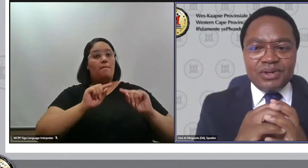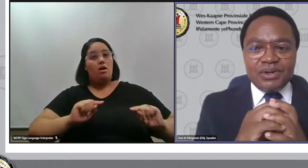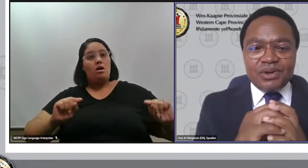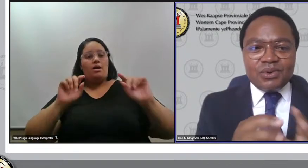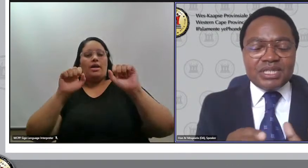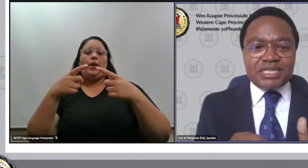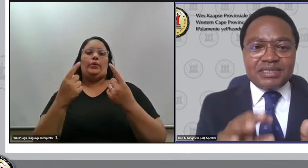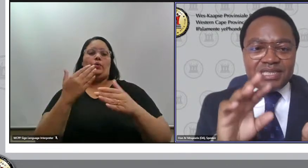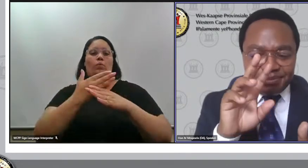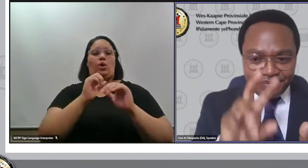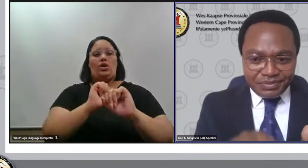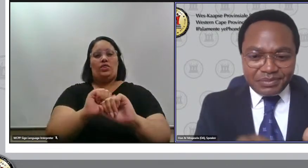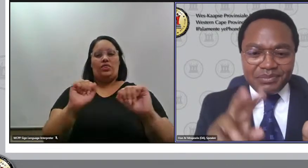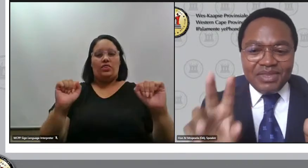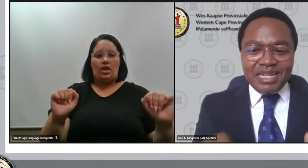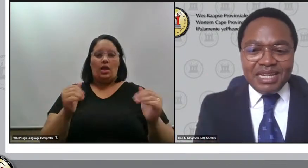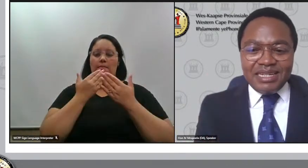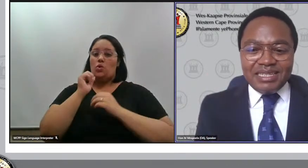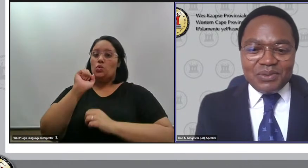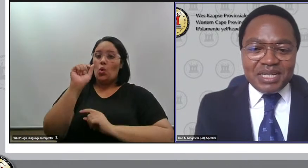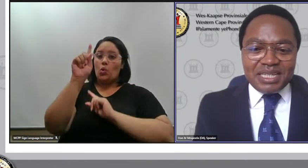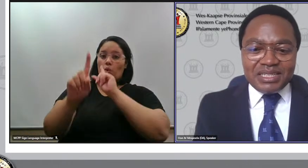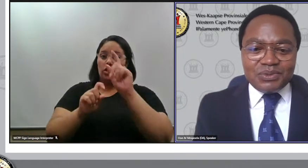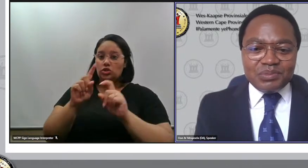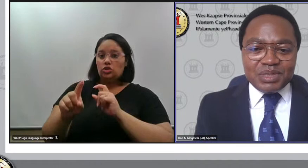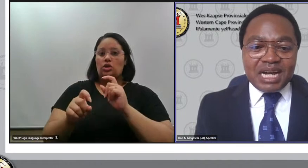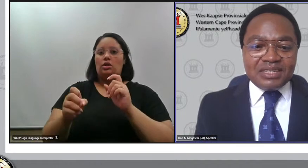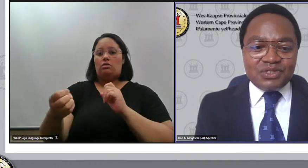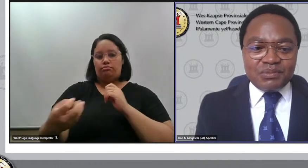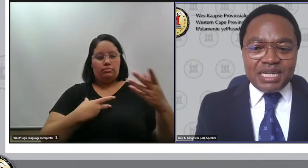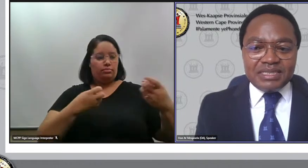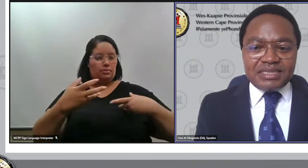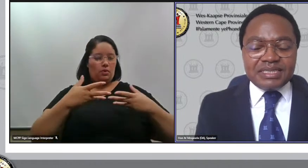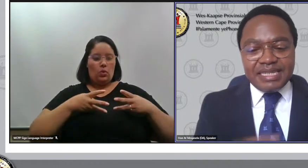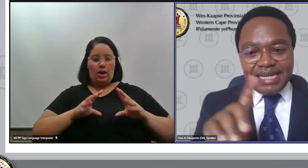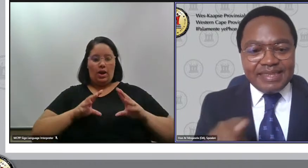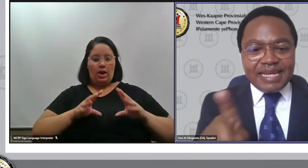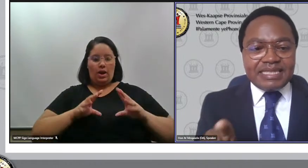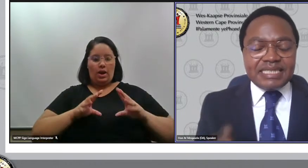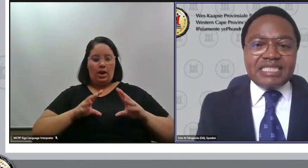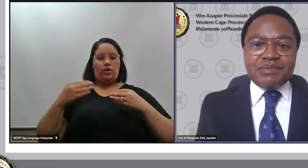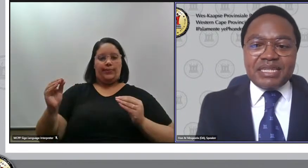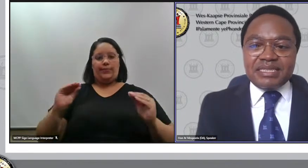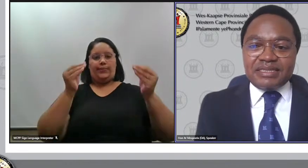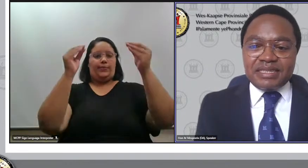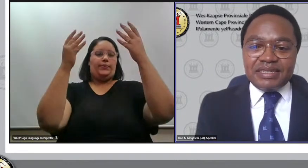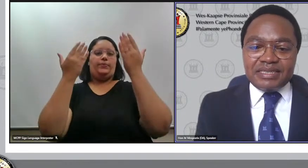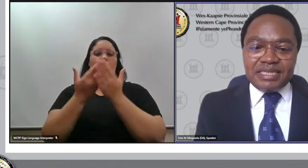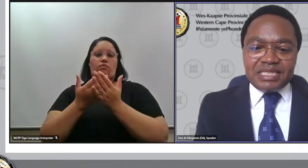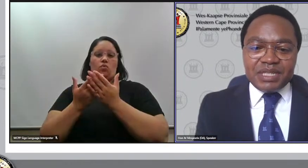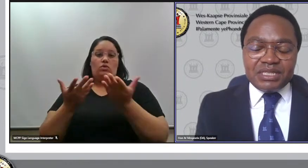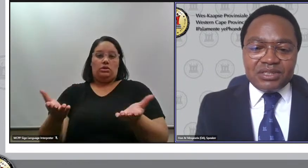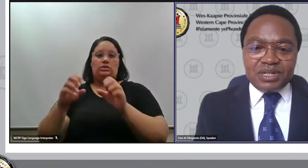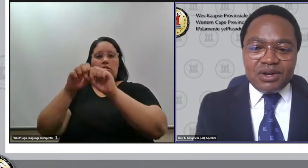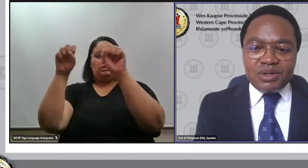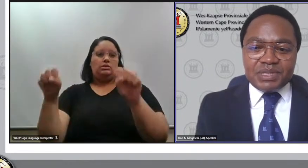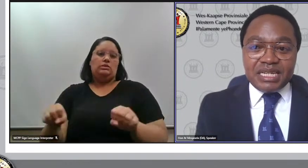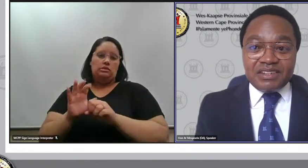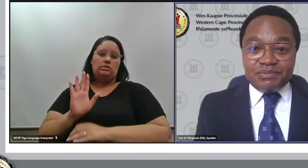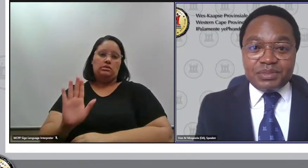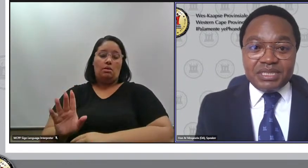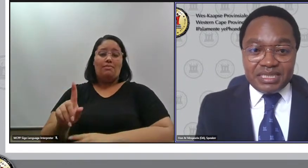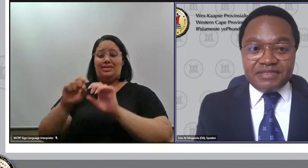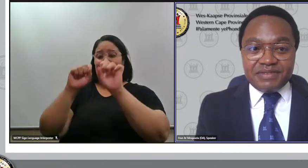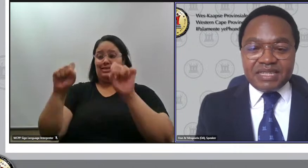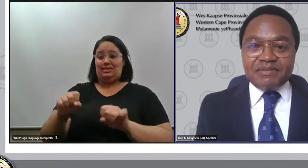your questions in a way that will be customized. And that system, the system that is on our